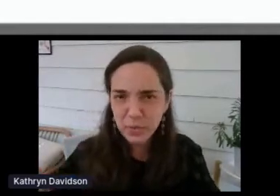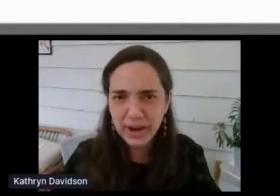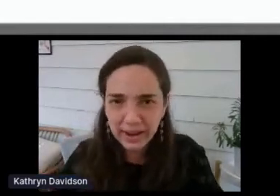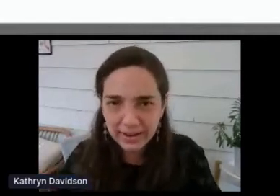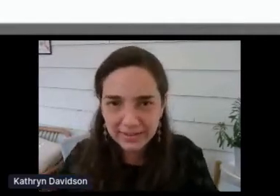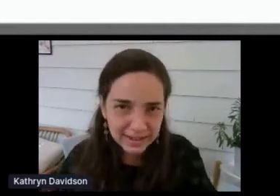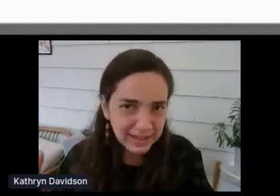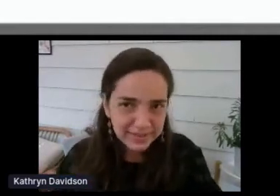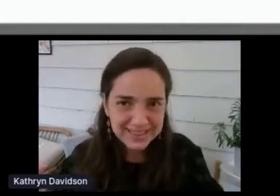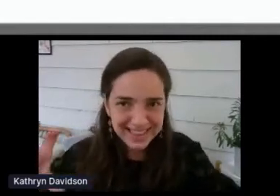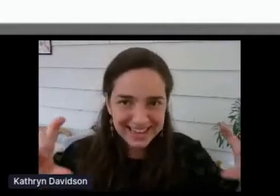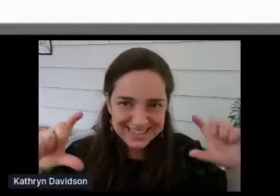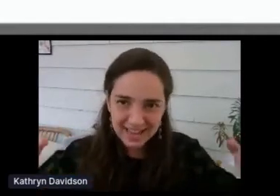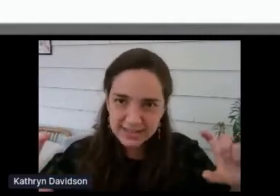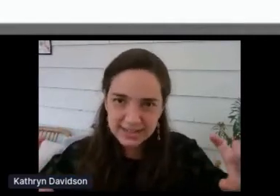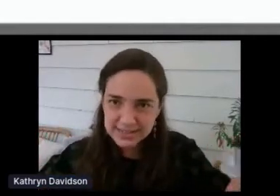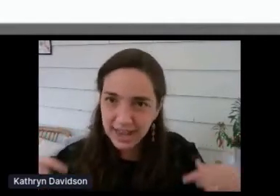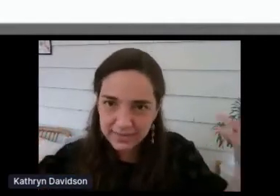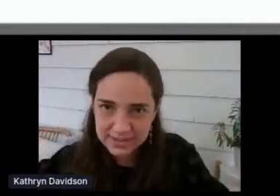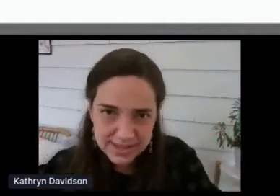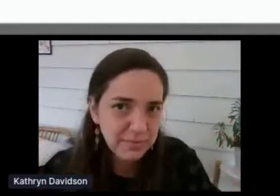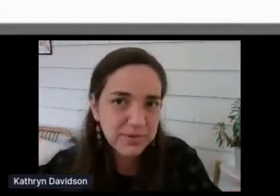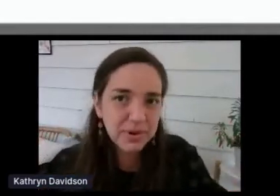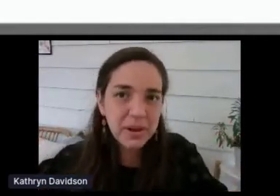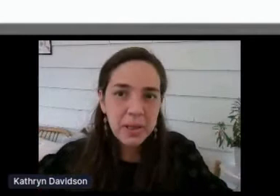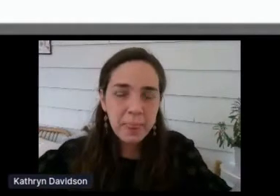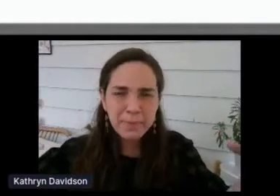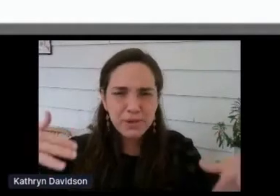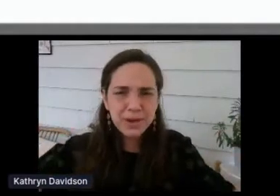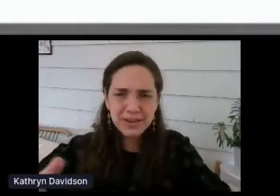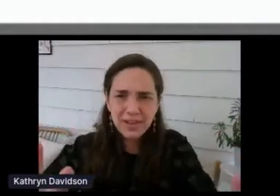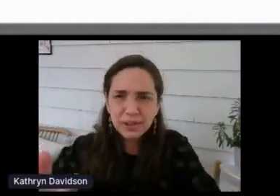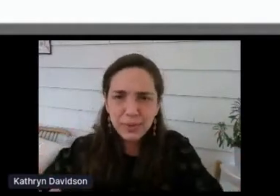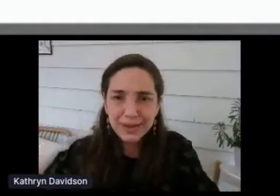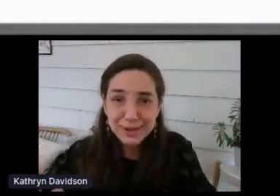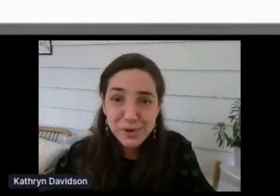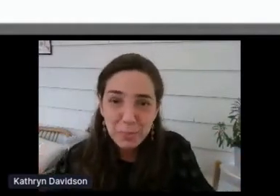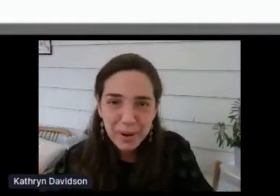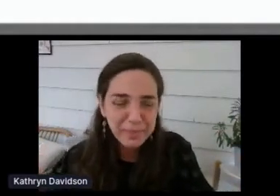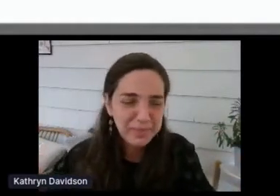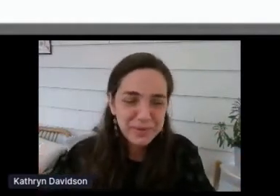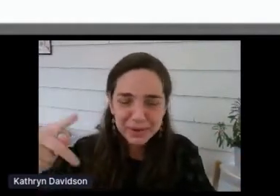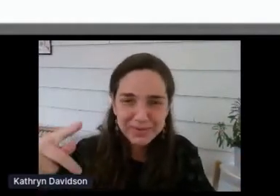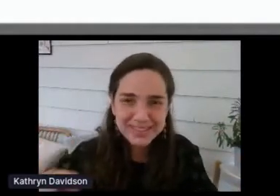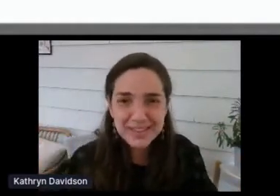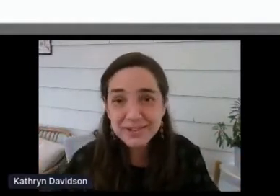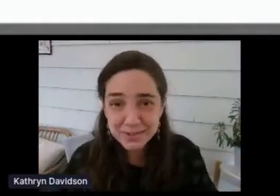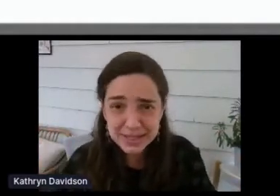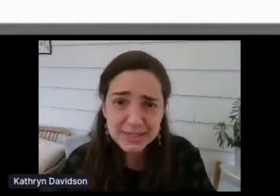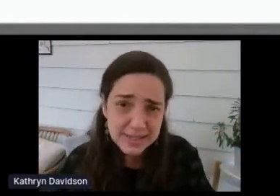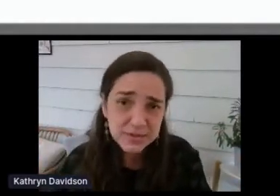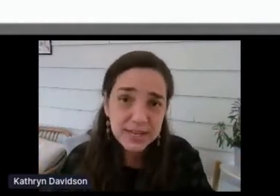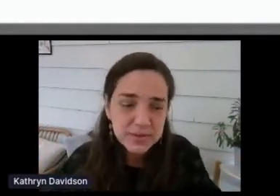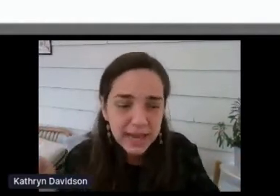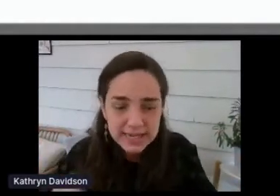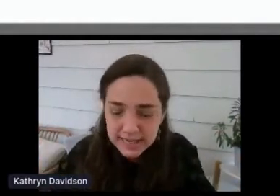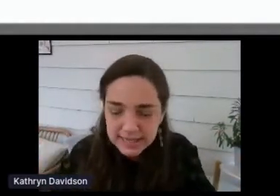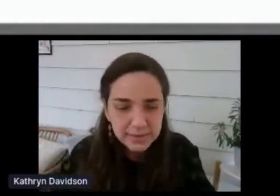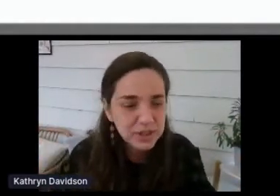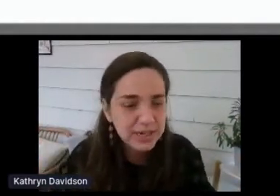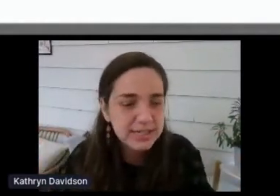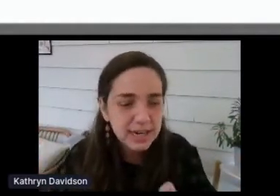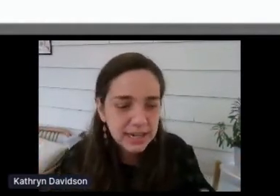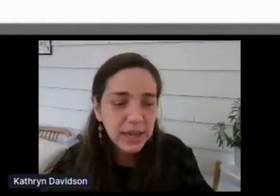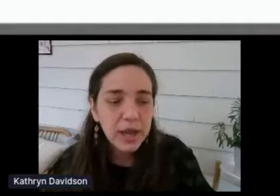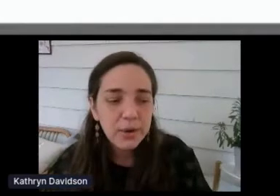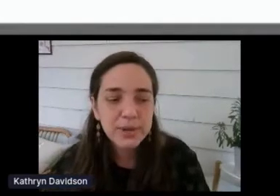find only 1 egg. That exact sentence I haven't said before, but you can evaluate it no problem if you were given these other 2 sentences, right? So the idea is that